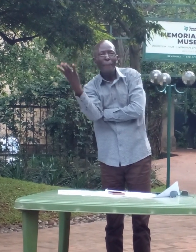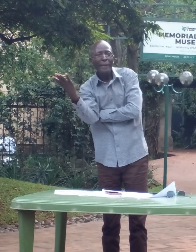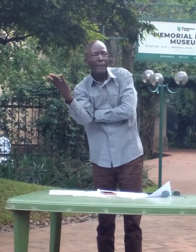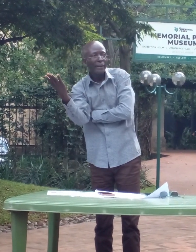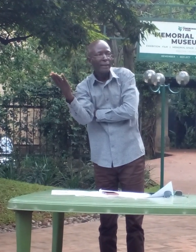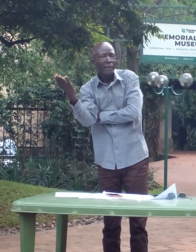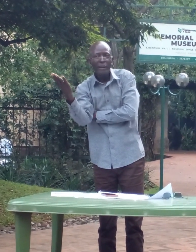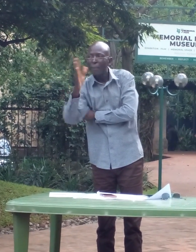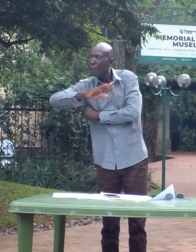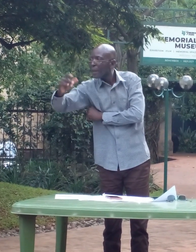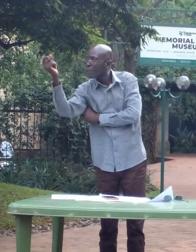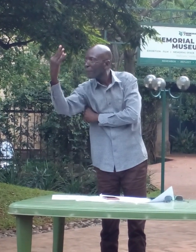15